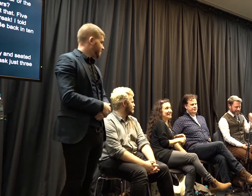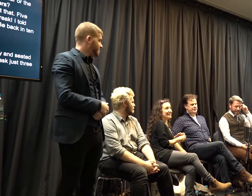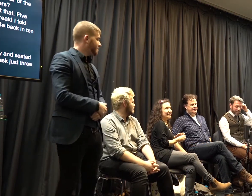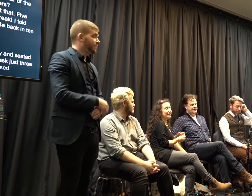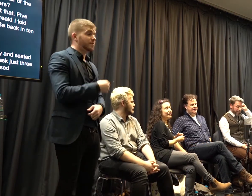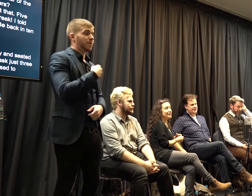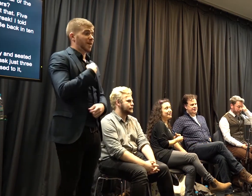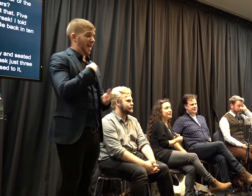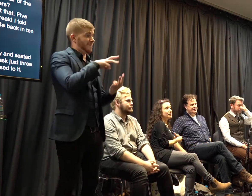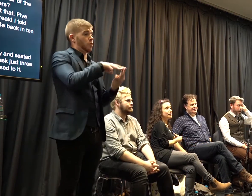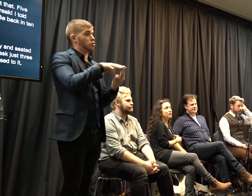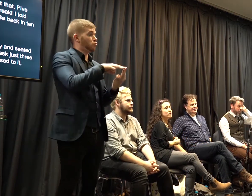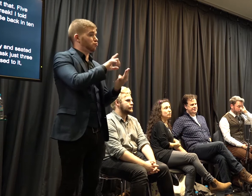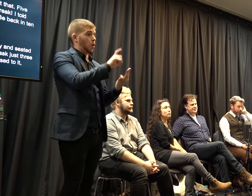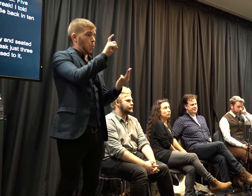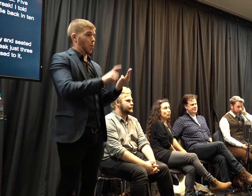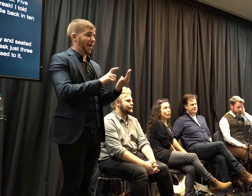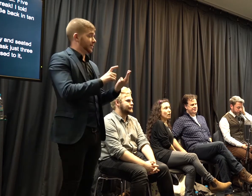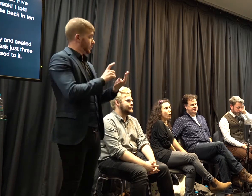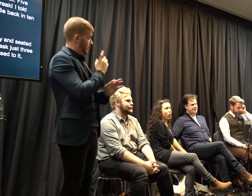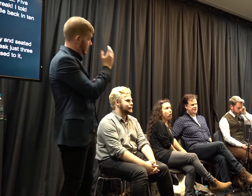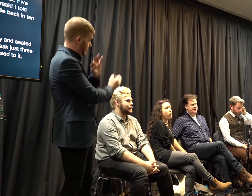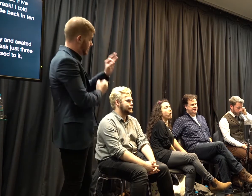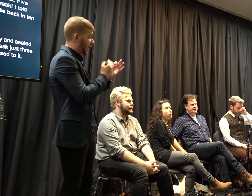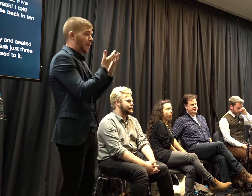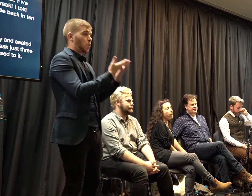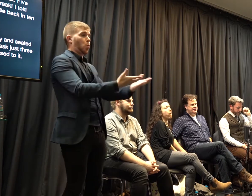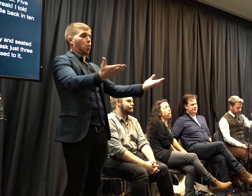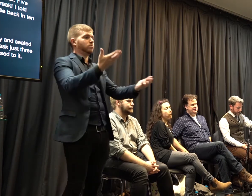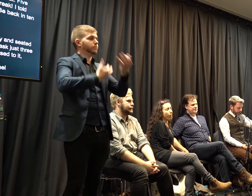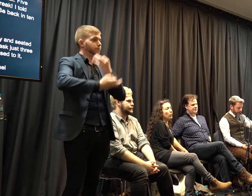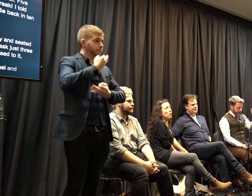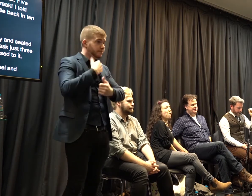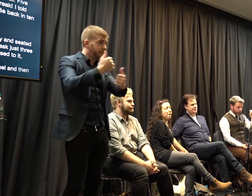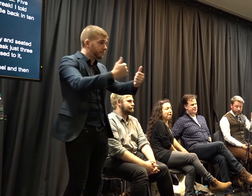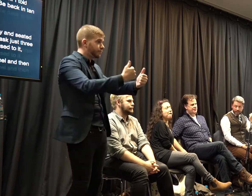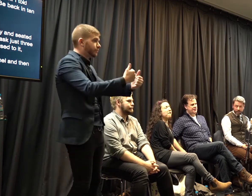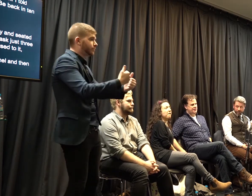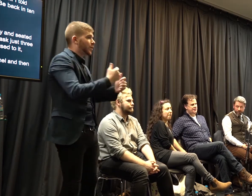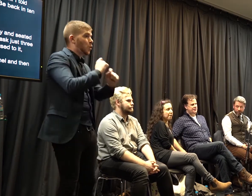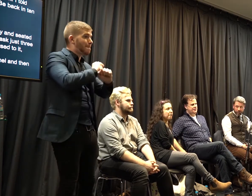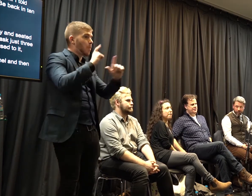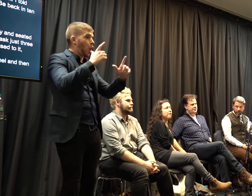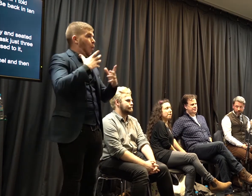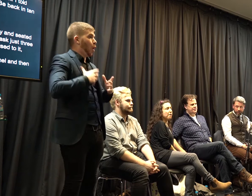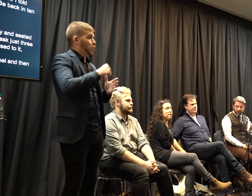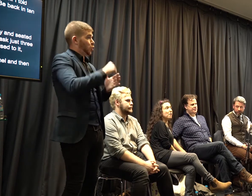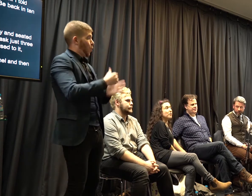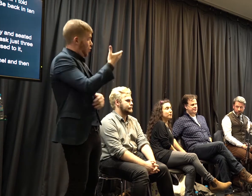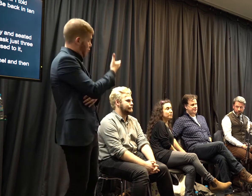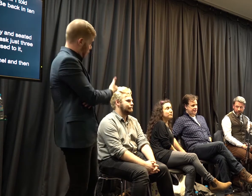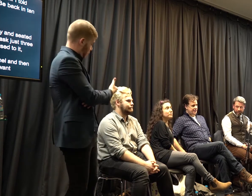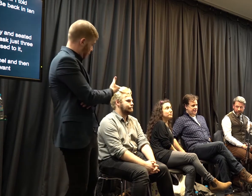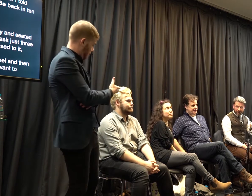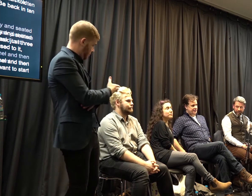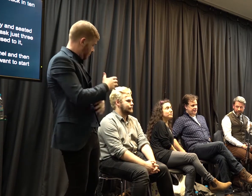I'm going to ask just 3 questions to the panel, and then I'm going to open up questions to the floor, if that's okay. And Paula, I did actually want to start with you, if you're paying